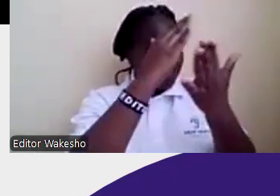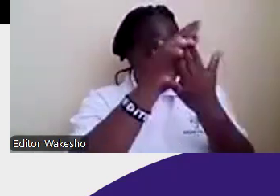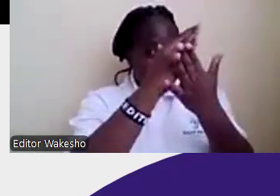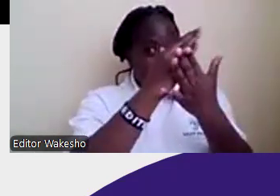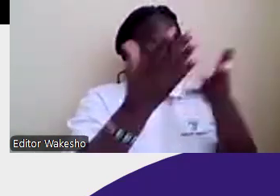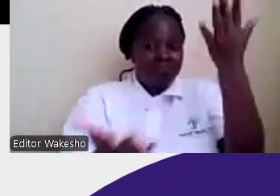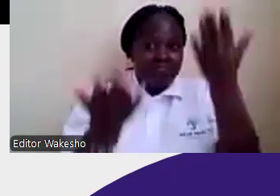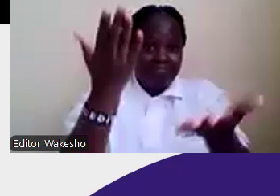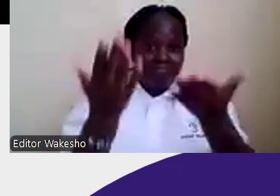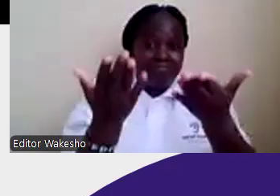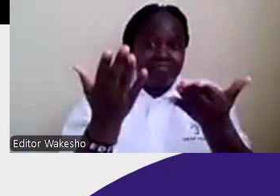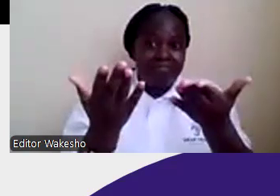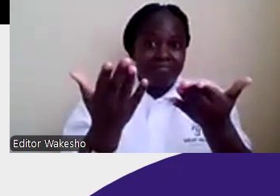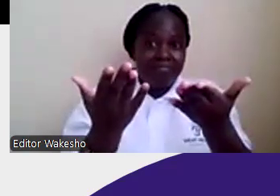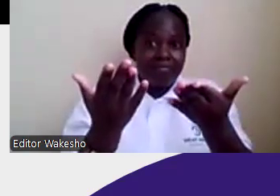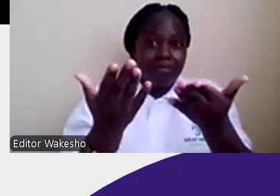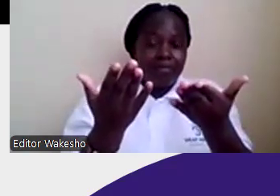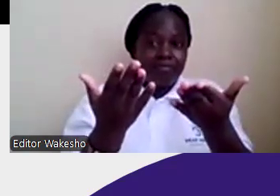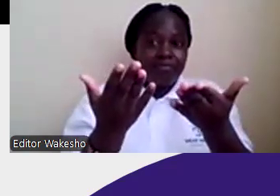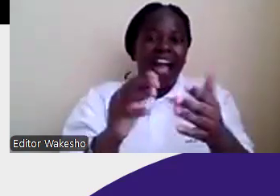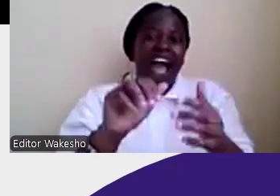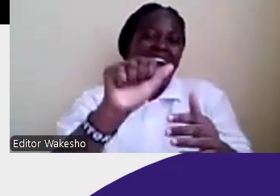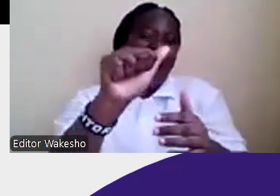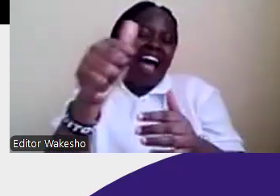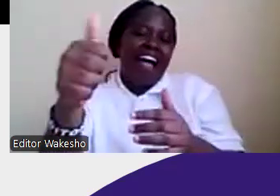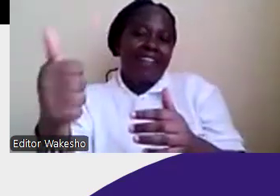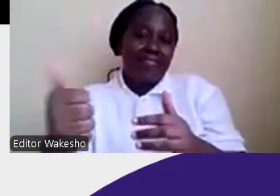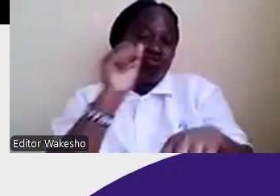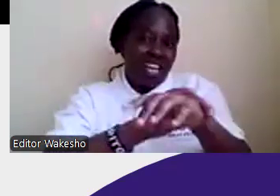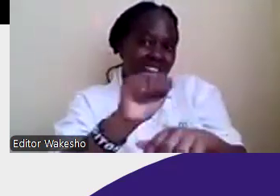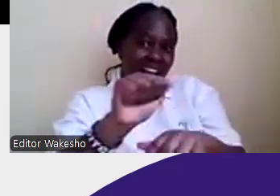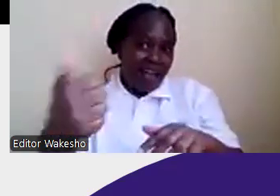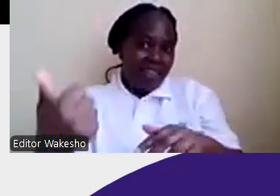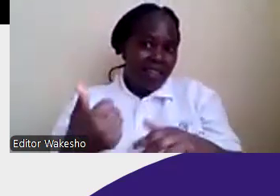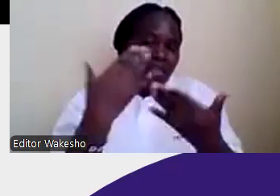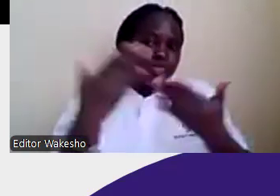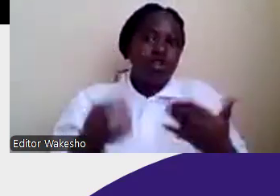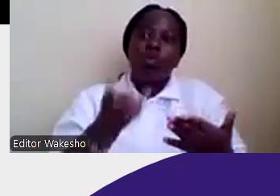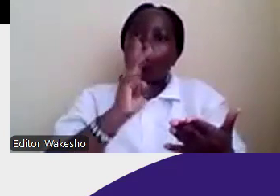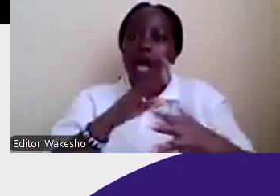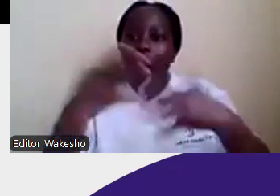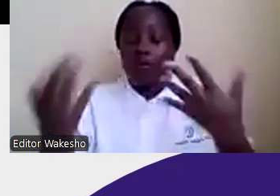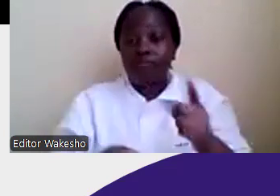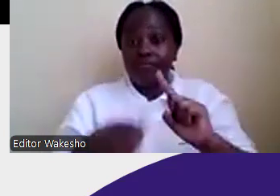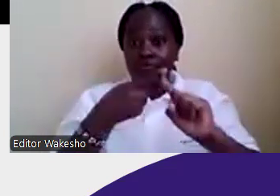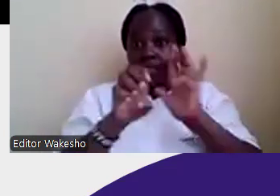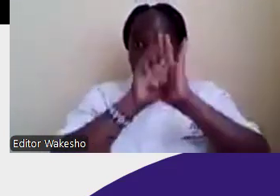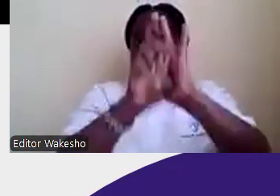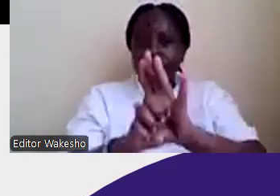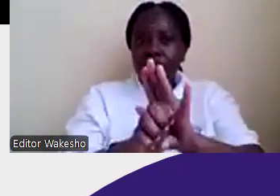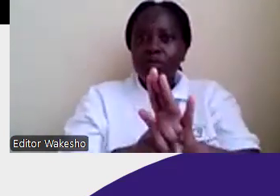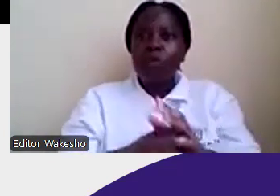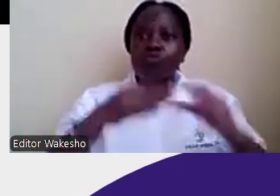the access to other sources of water? For example, do you prefer